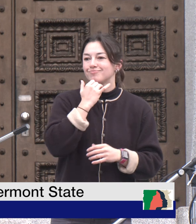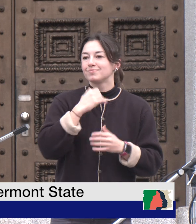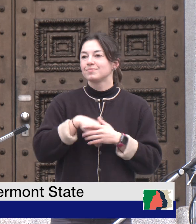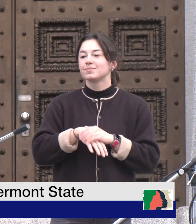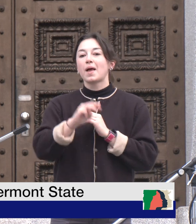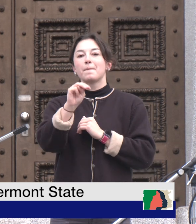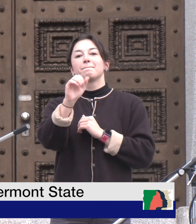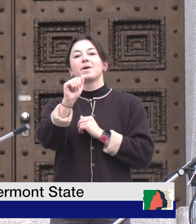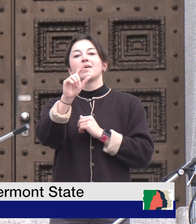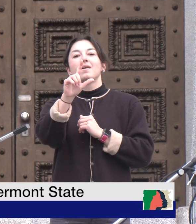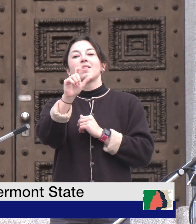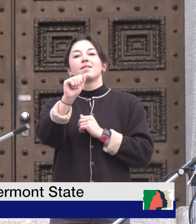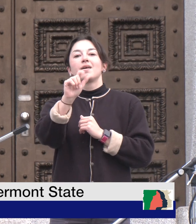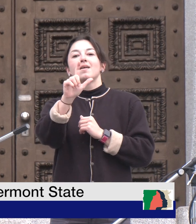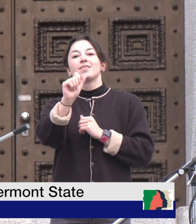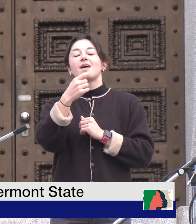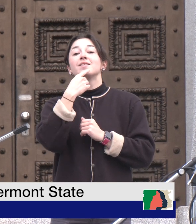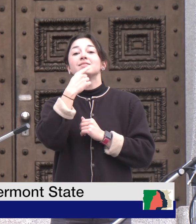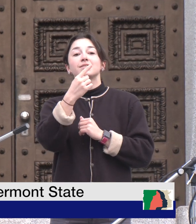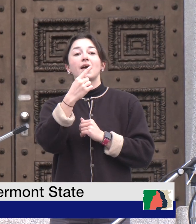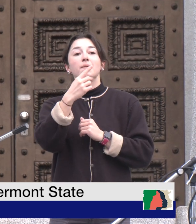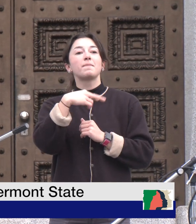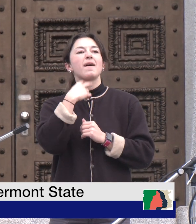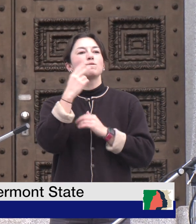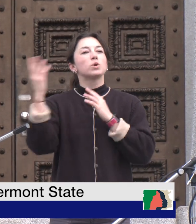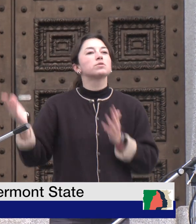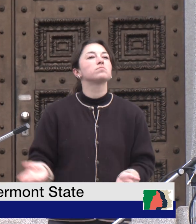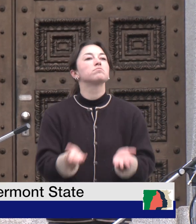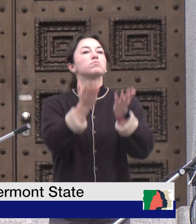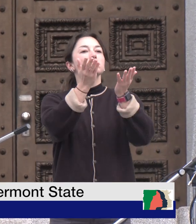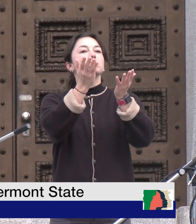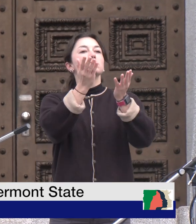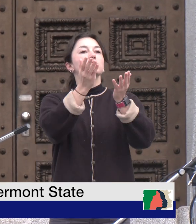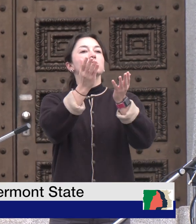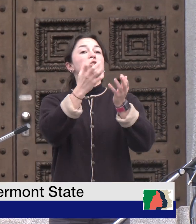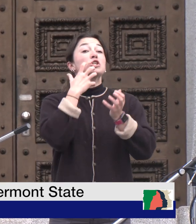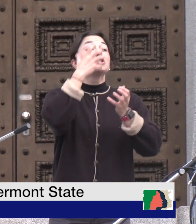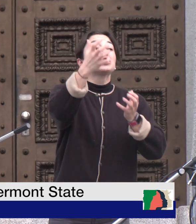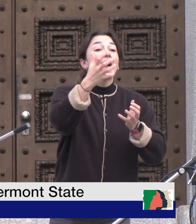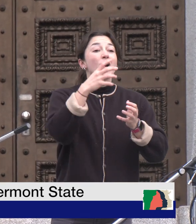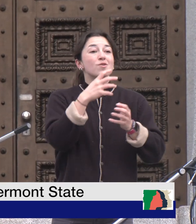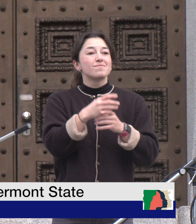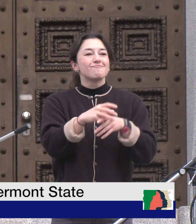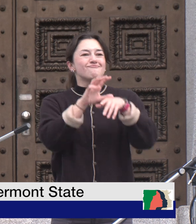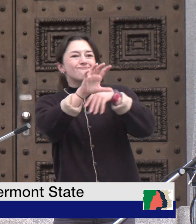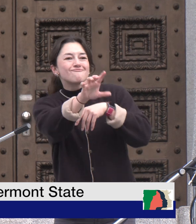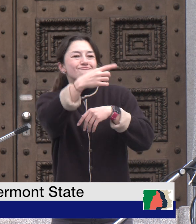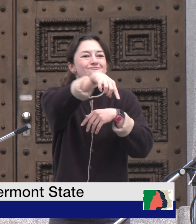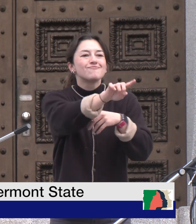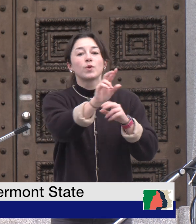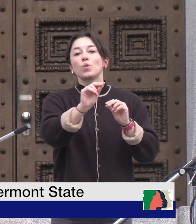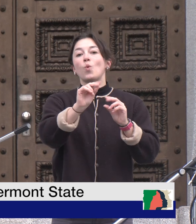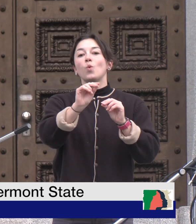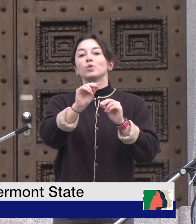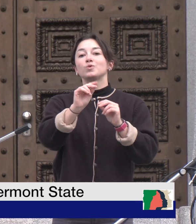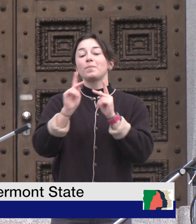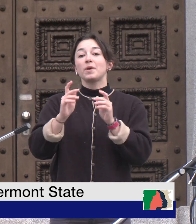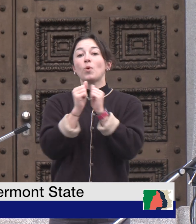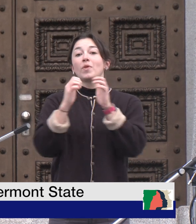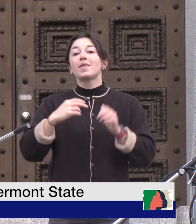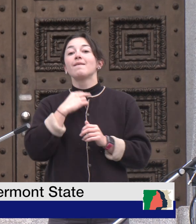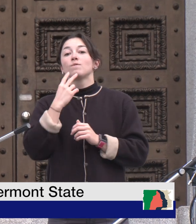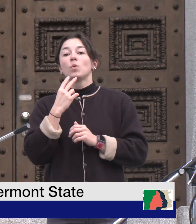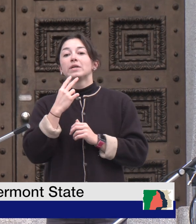said, "I raise up my voice not so I can shout, but so that those without a voice can